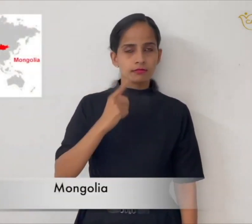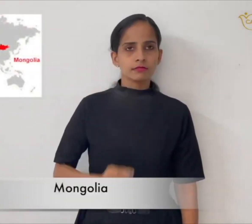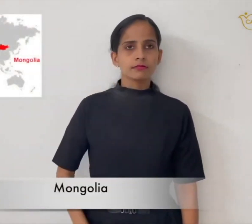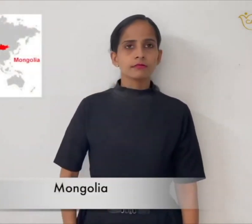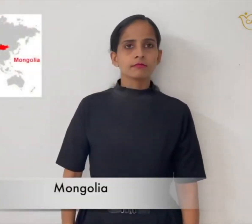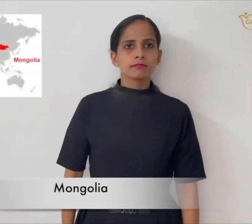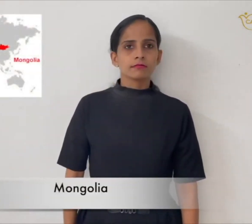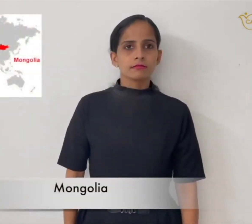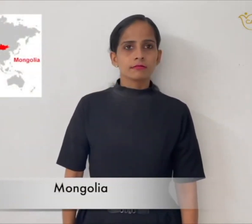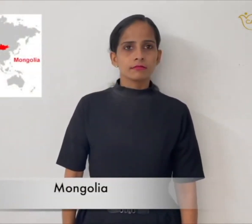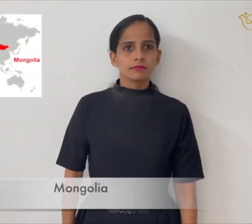Mongolia,